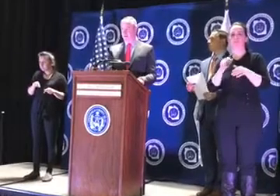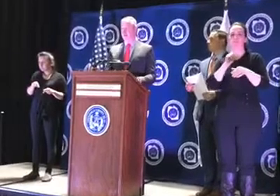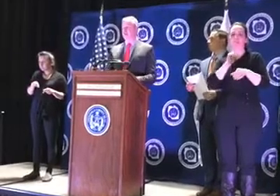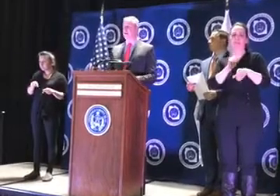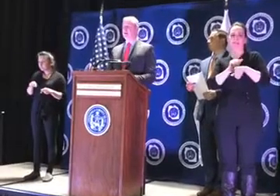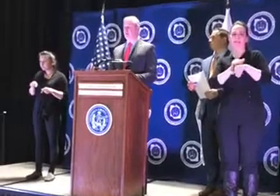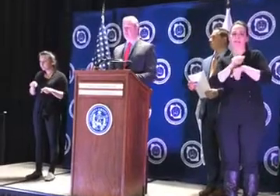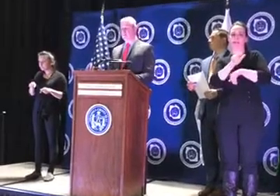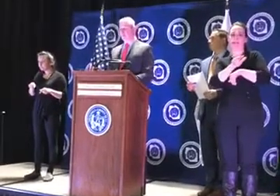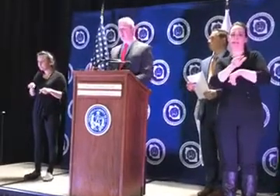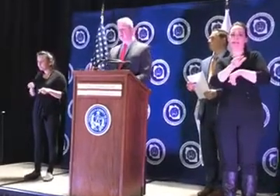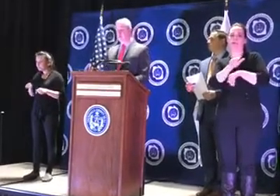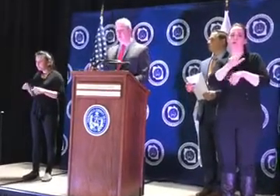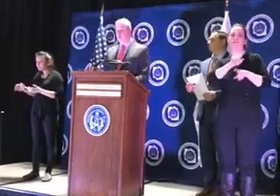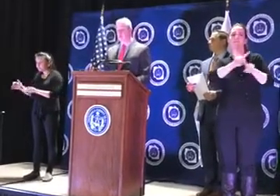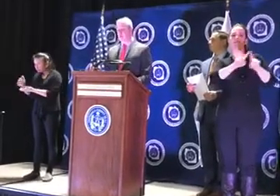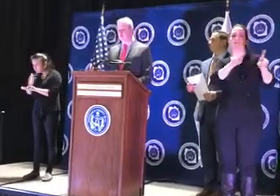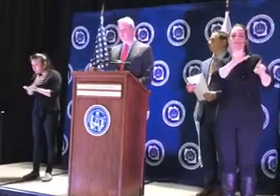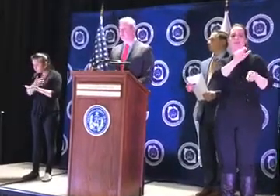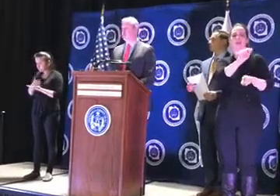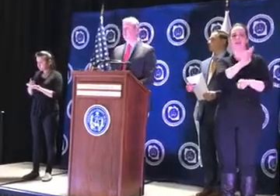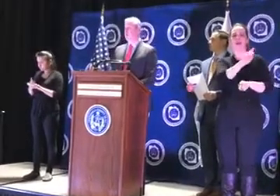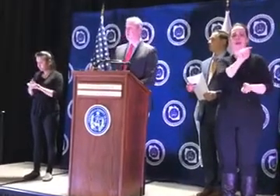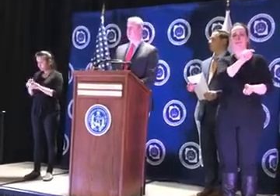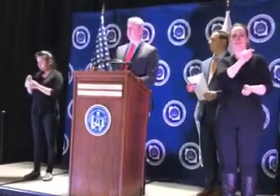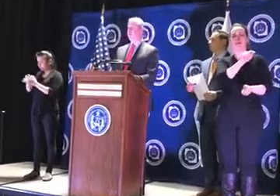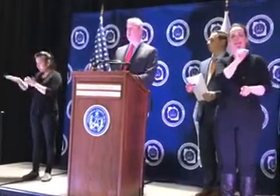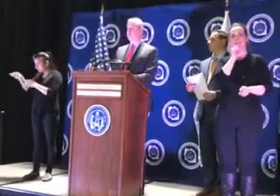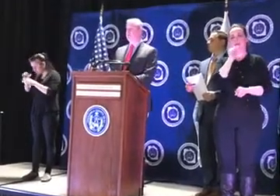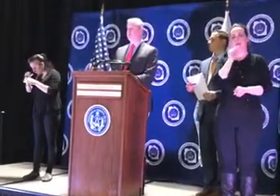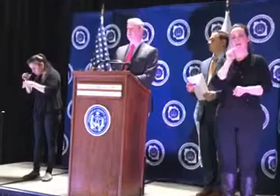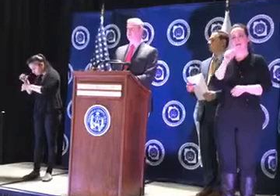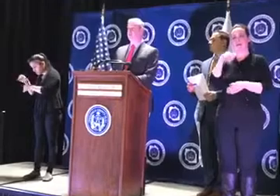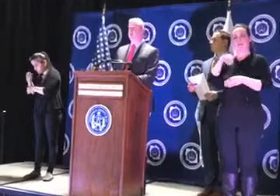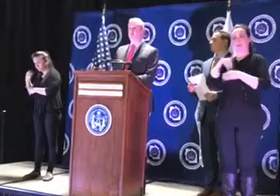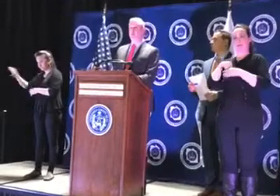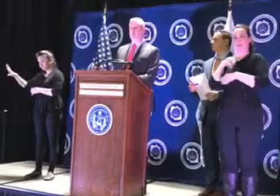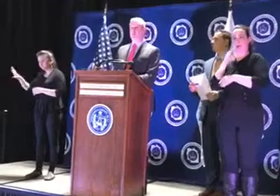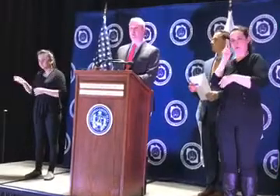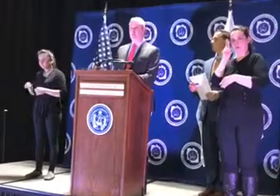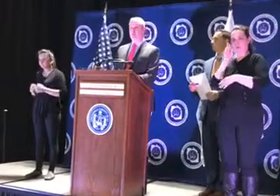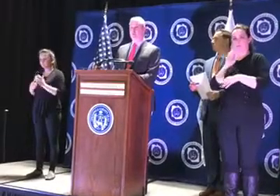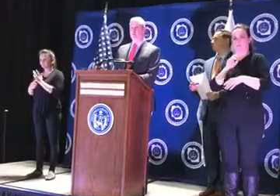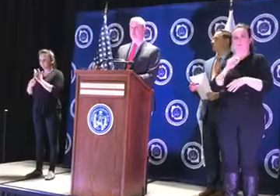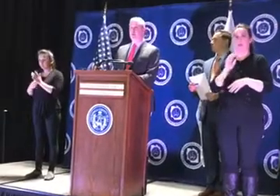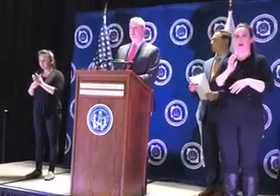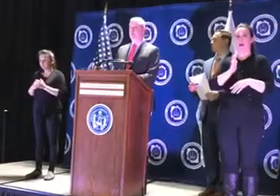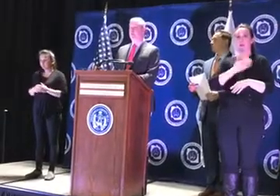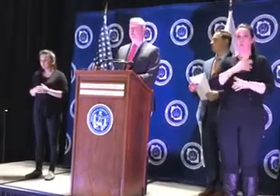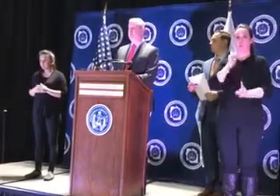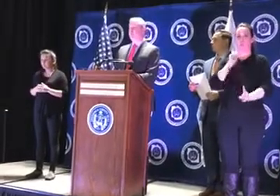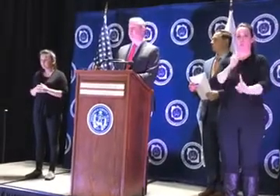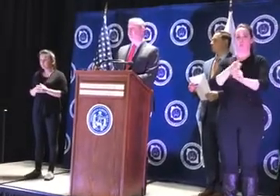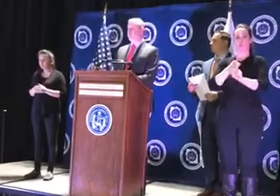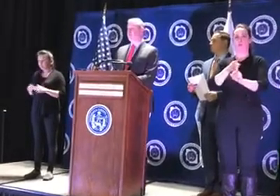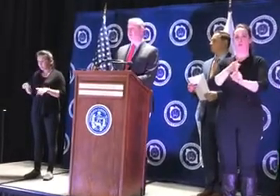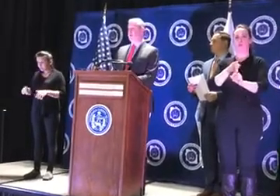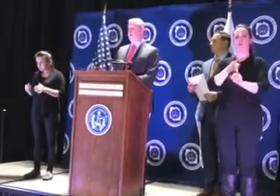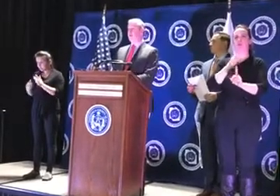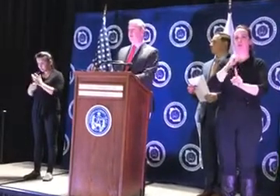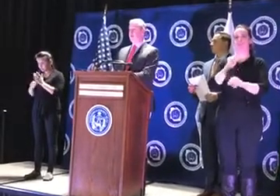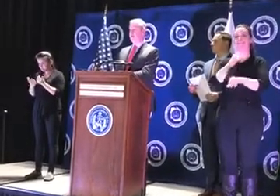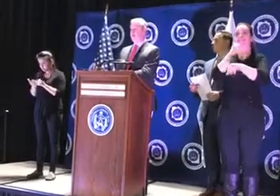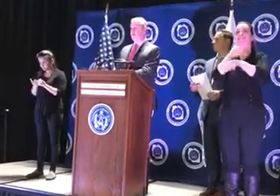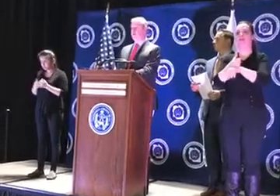testing done. It has always been our goal to have a testing capability in Syracuse. And if you follow the